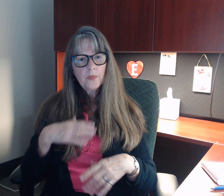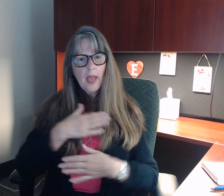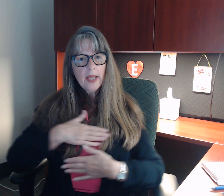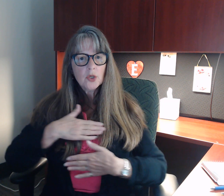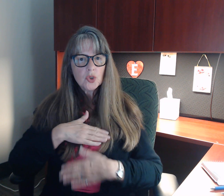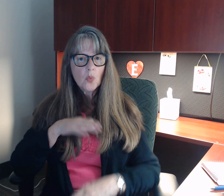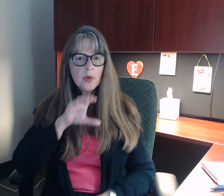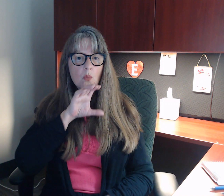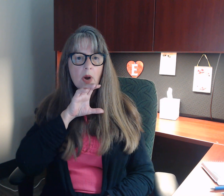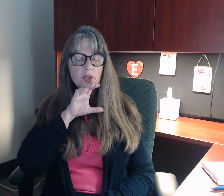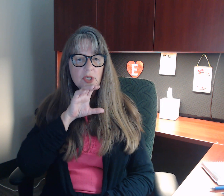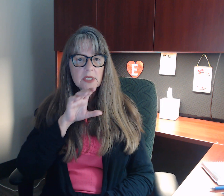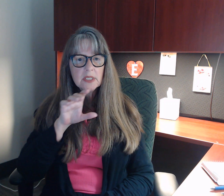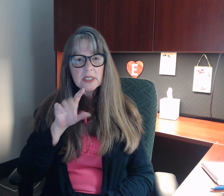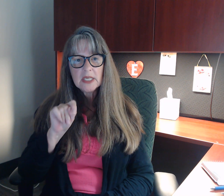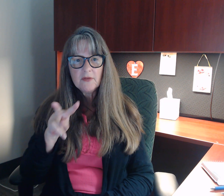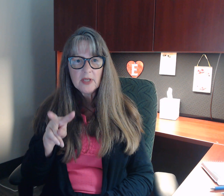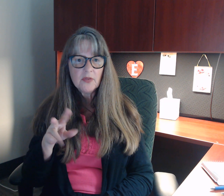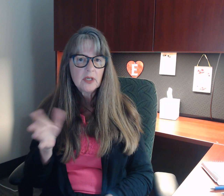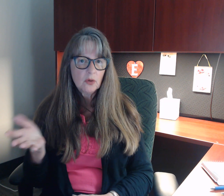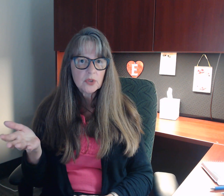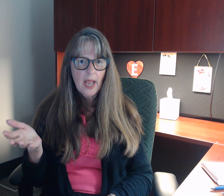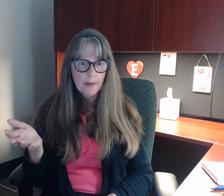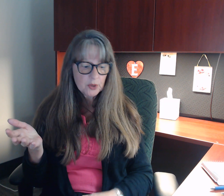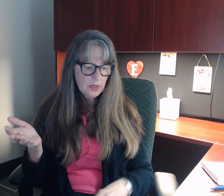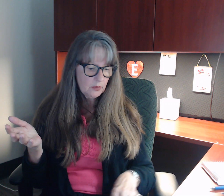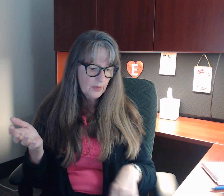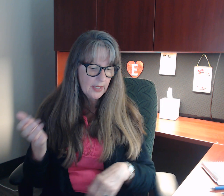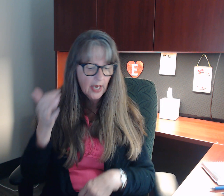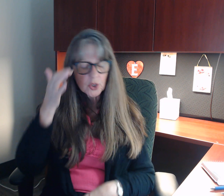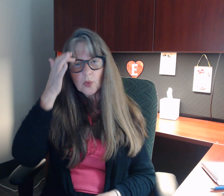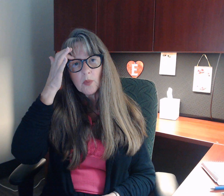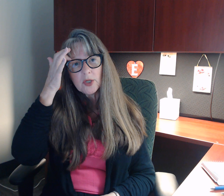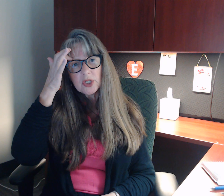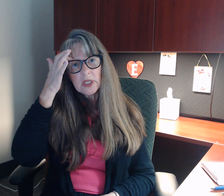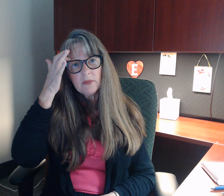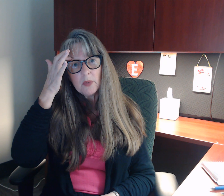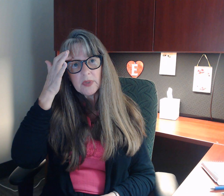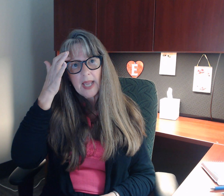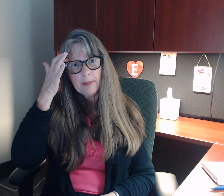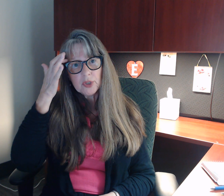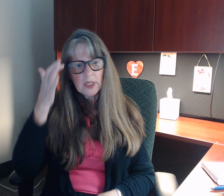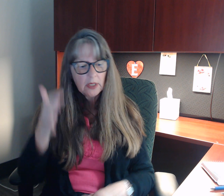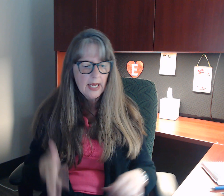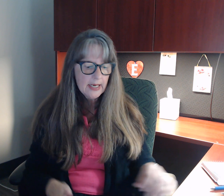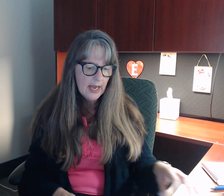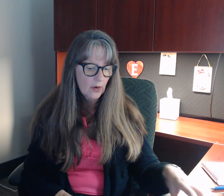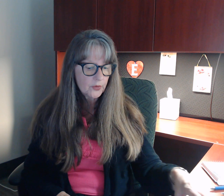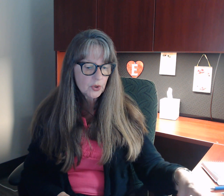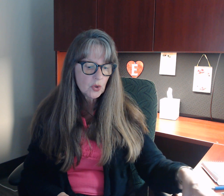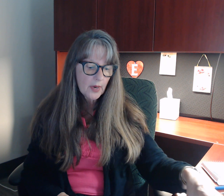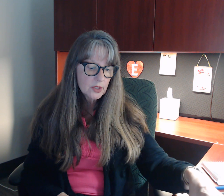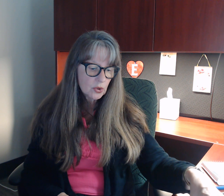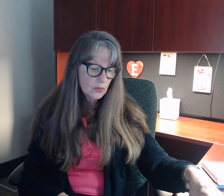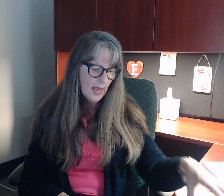I enjoy watching TV, the closed captioning, right? I enjoy watching TV with captioning. Now, there's 2 ways to do